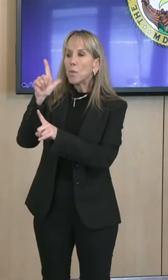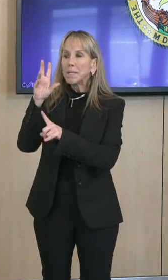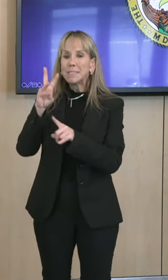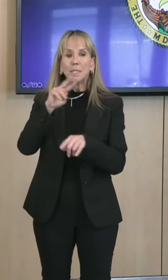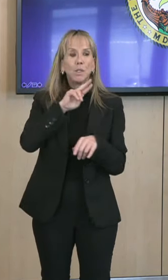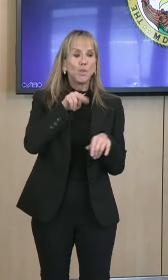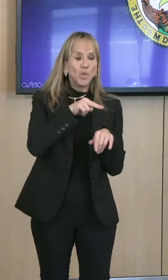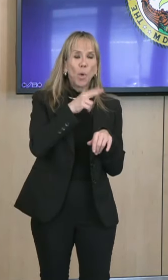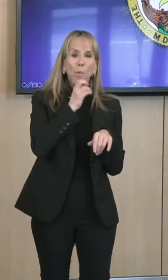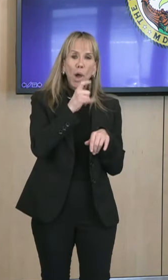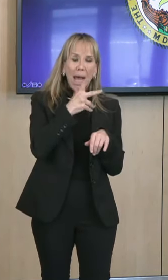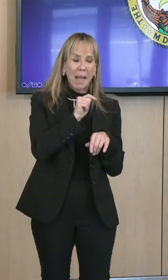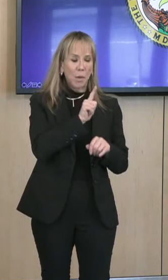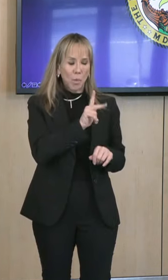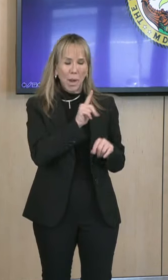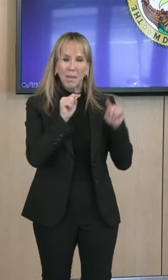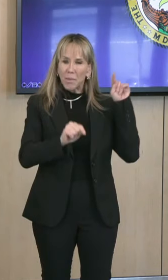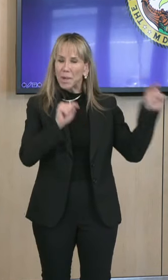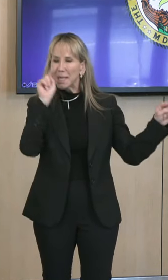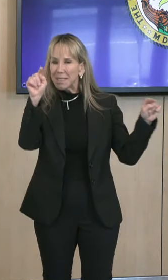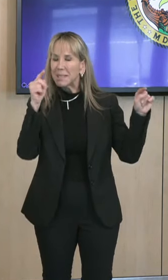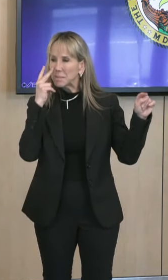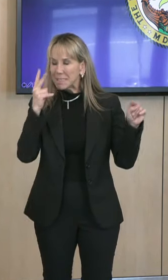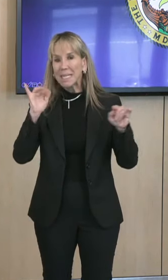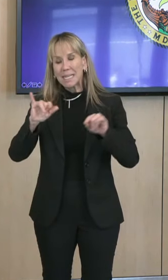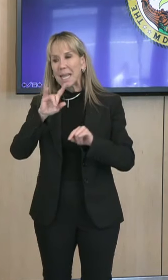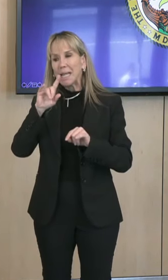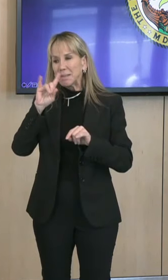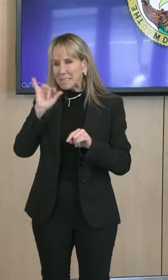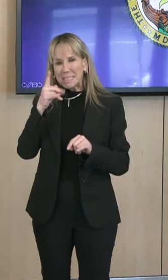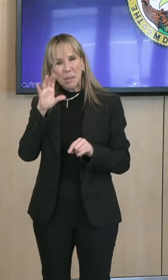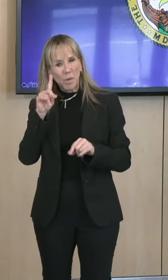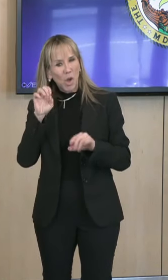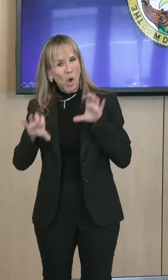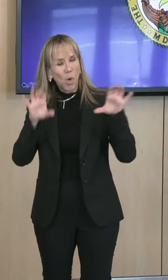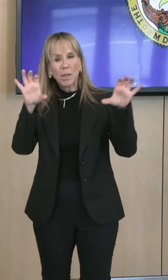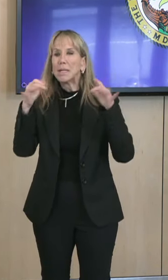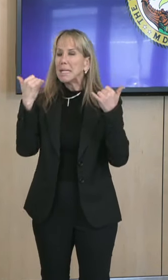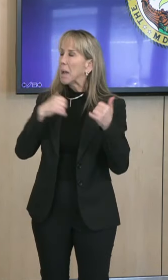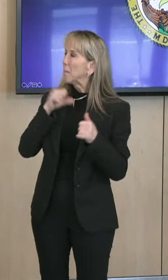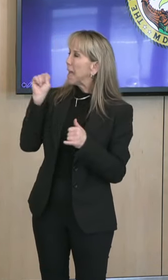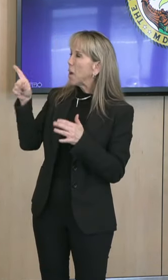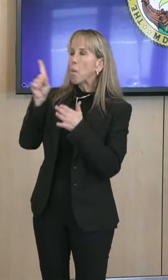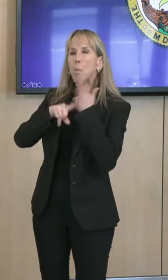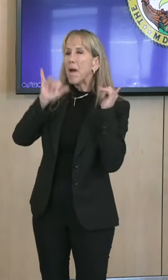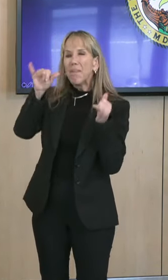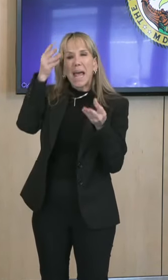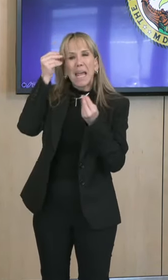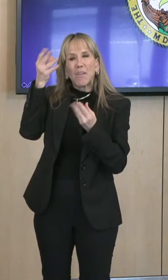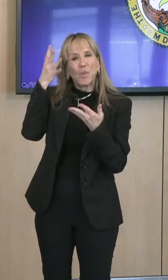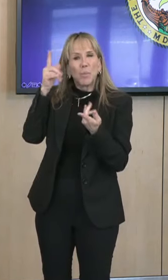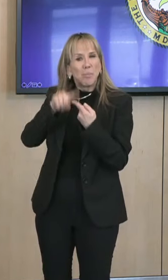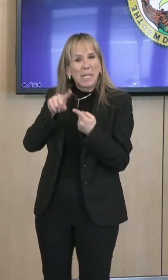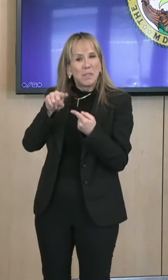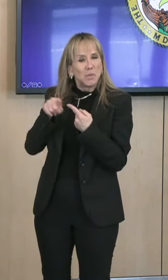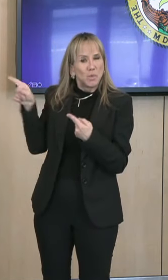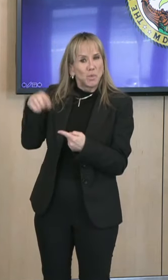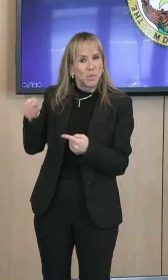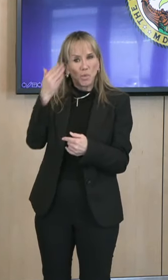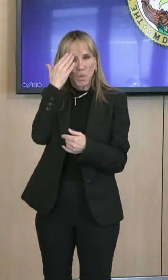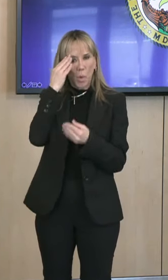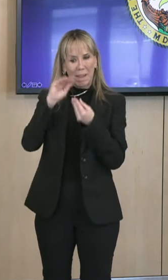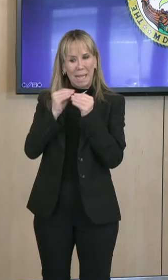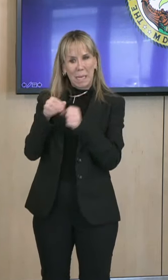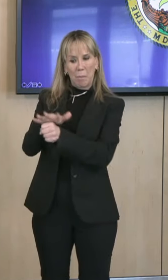Heights, 23. I had 2 questions, but first, what does this data mean to you guys at the county? Dr. Nick, if you could answer that.